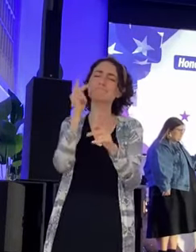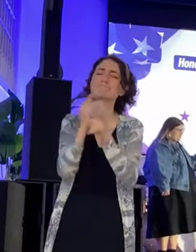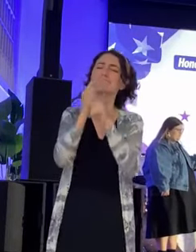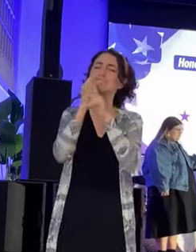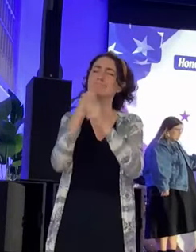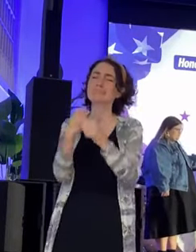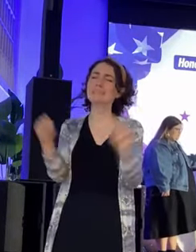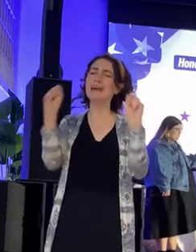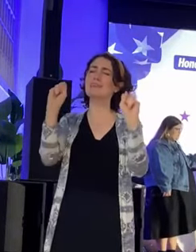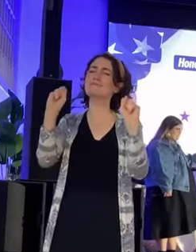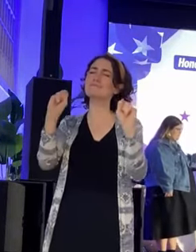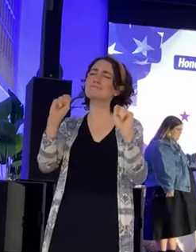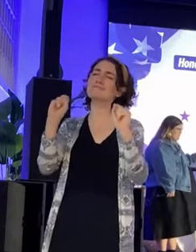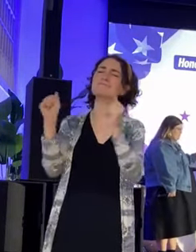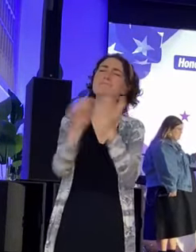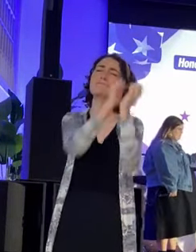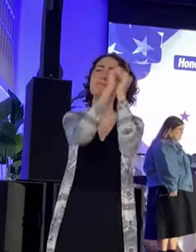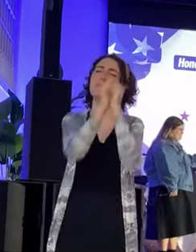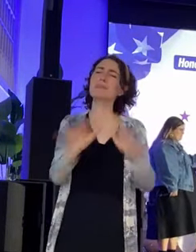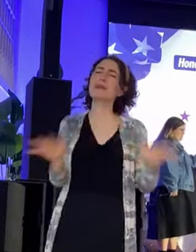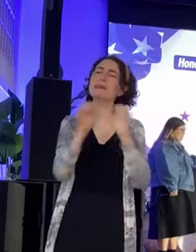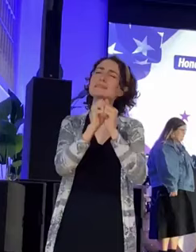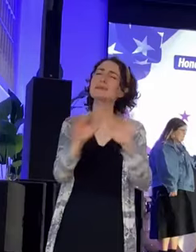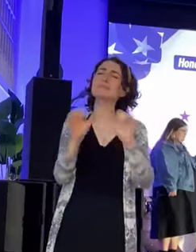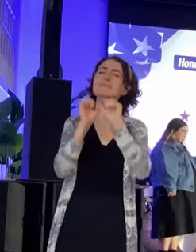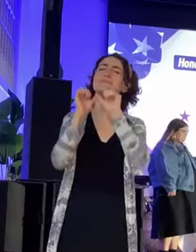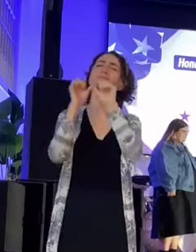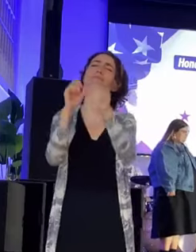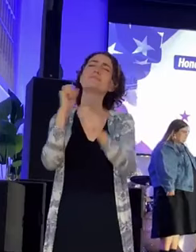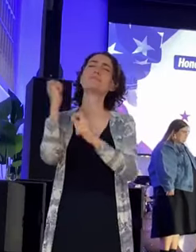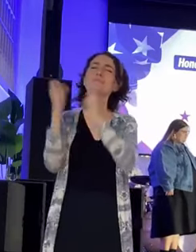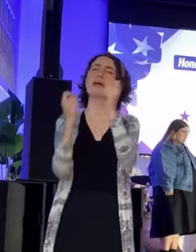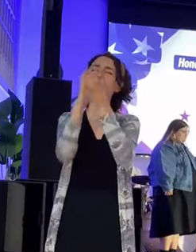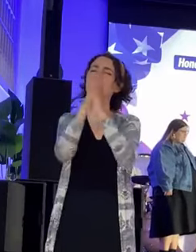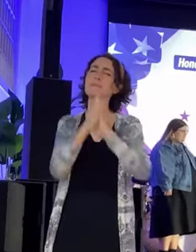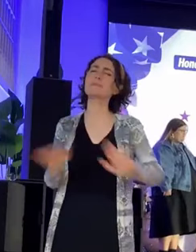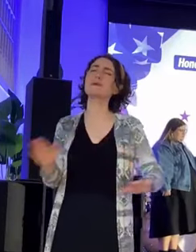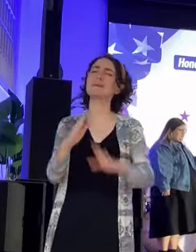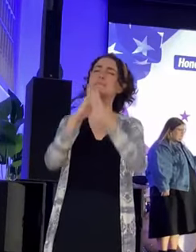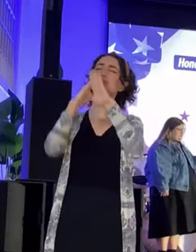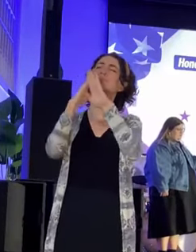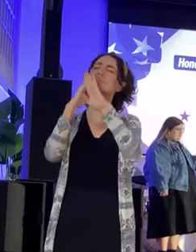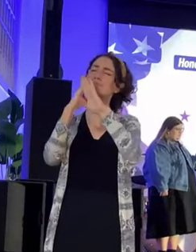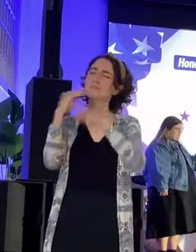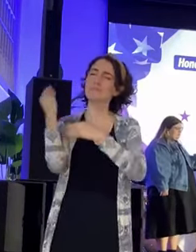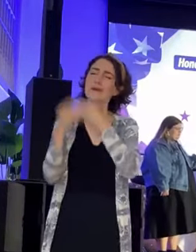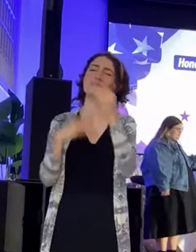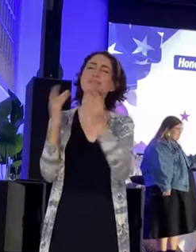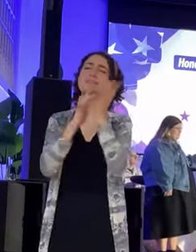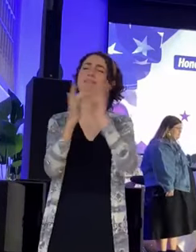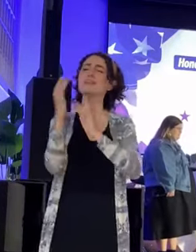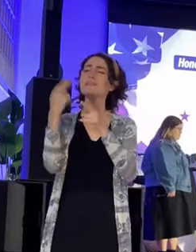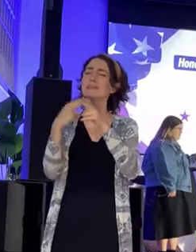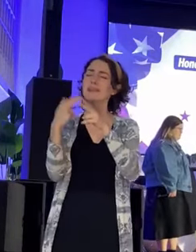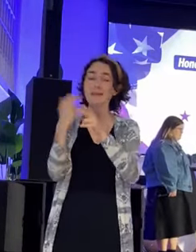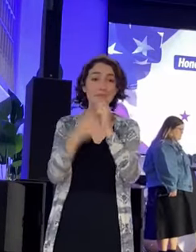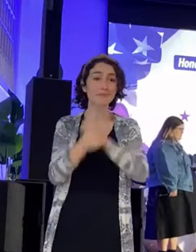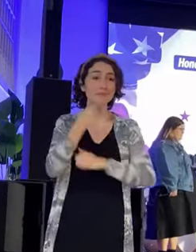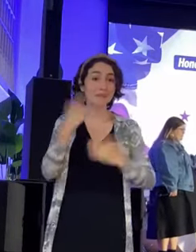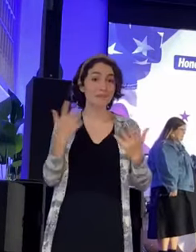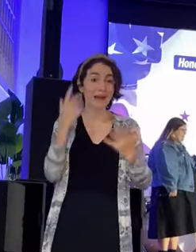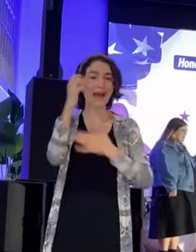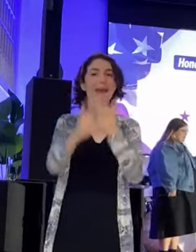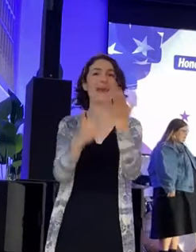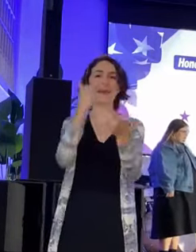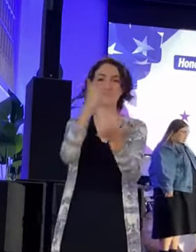Would you make your glorious face to shine upon them? Continue to grant them your peace and protection and provision. In Jesus' name, everybody